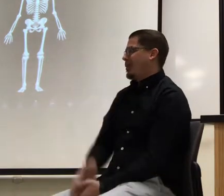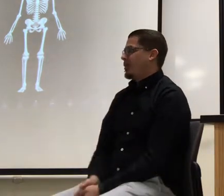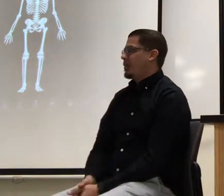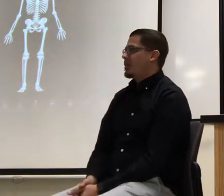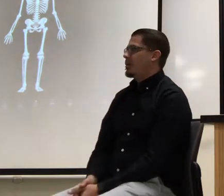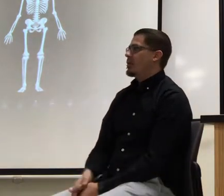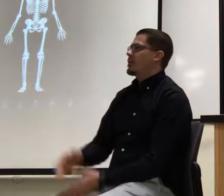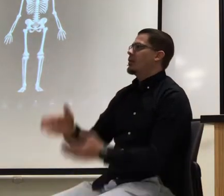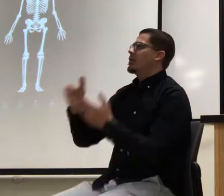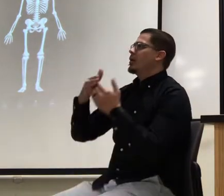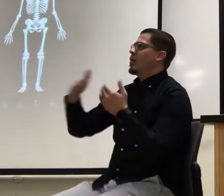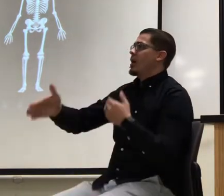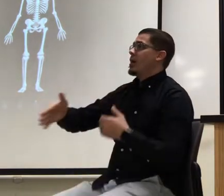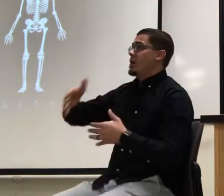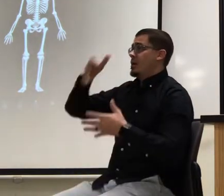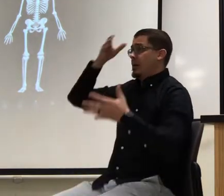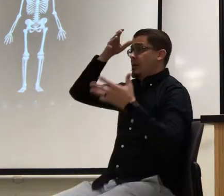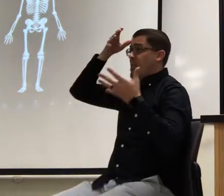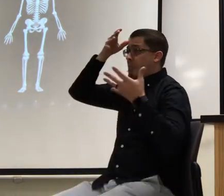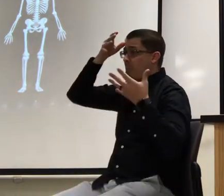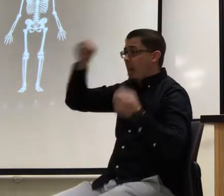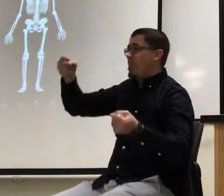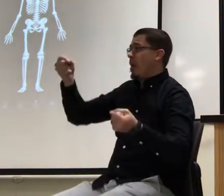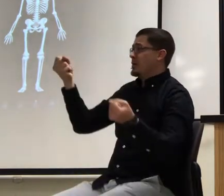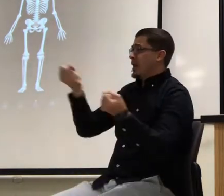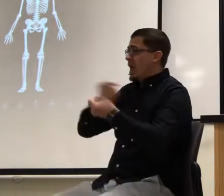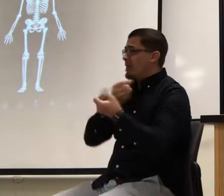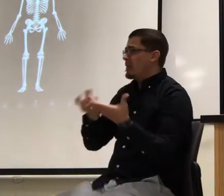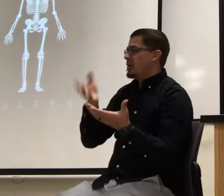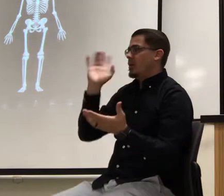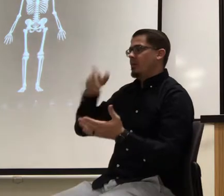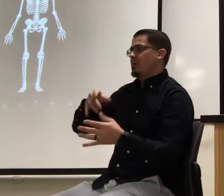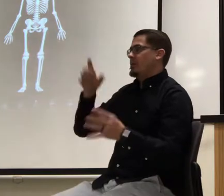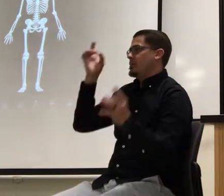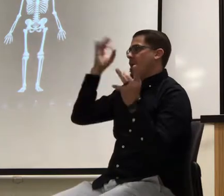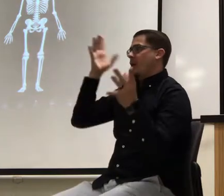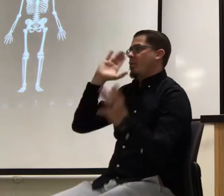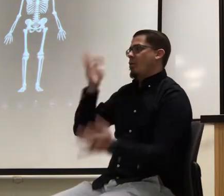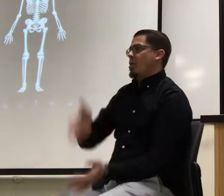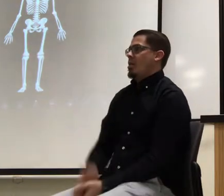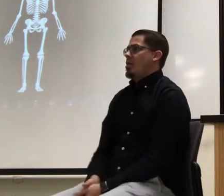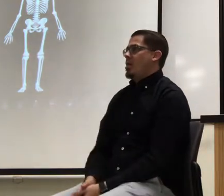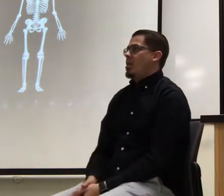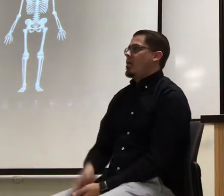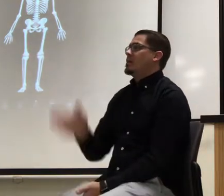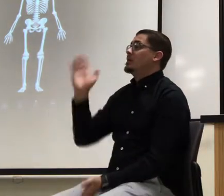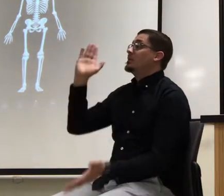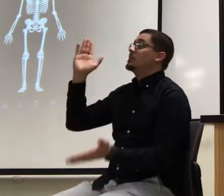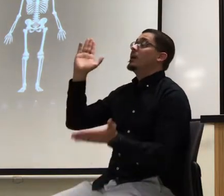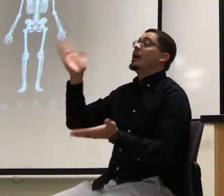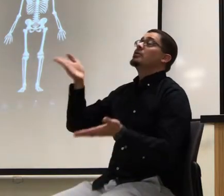go ahead and brute force memorize everything. It'll be much more miserable for you. I suggest